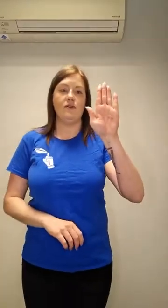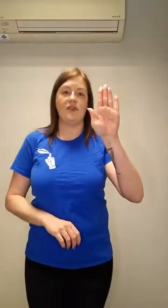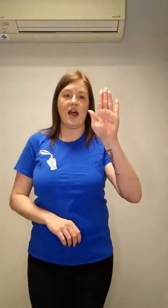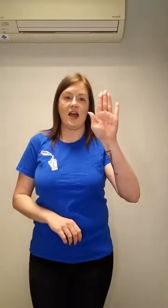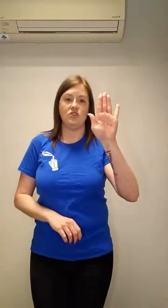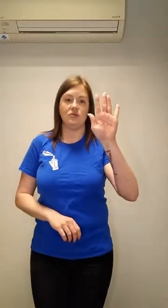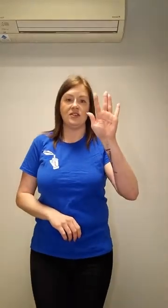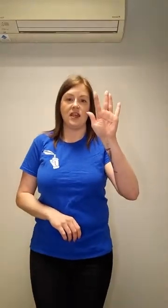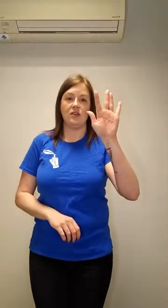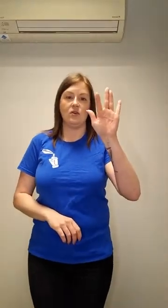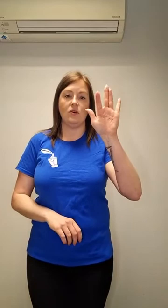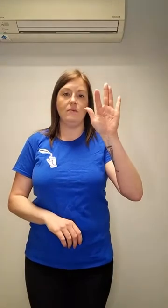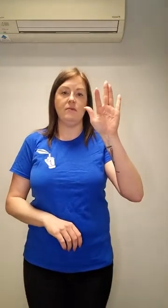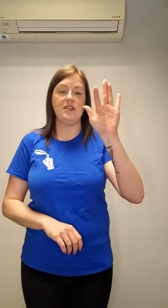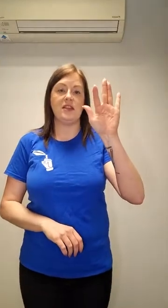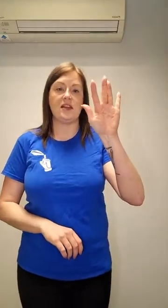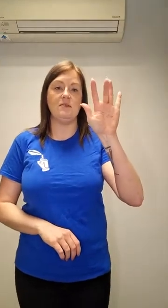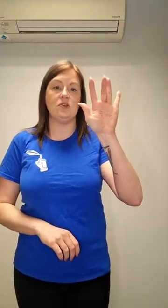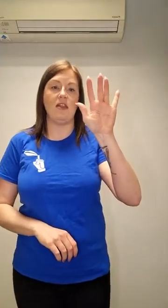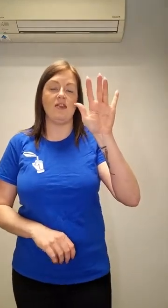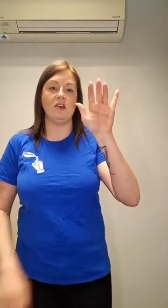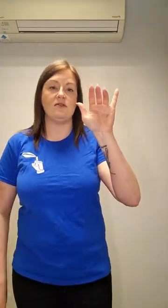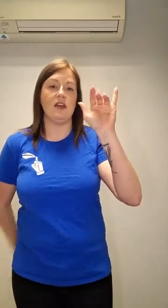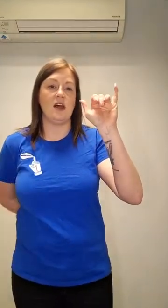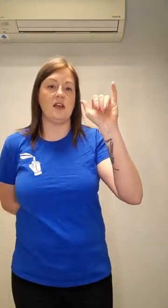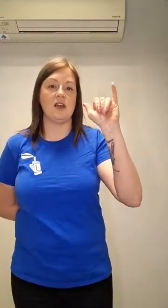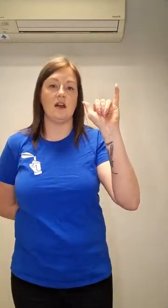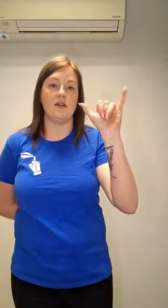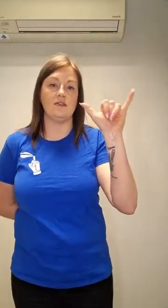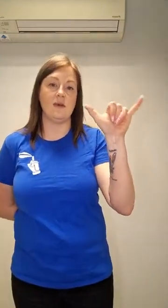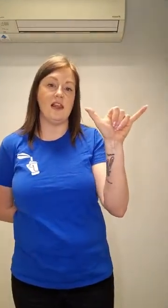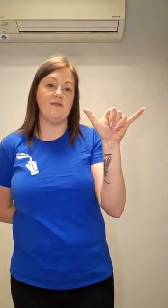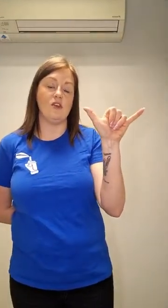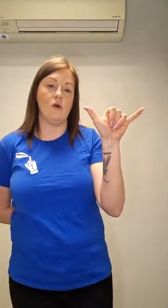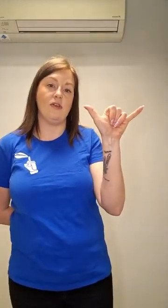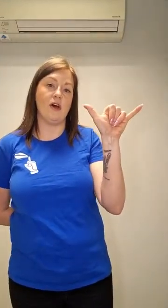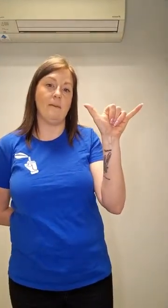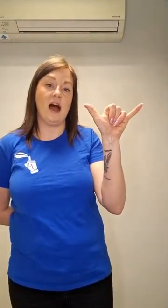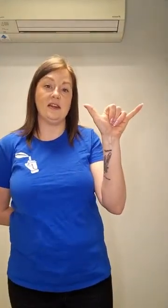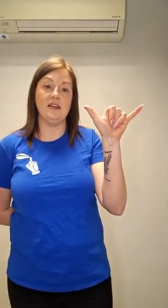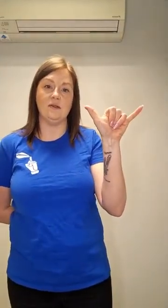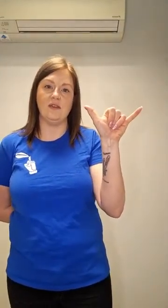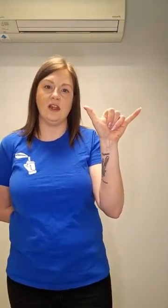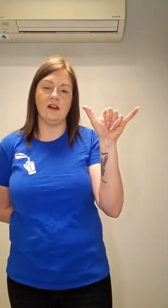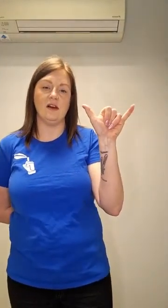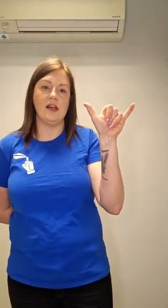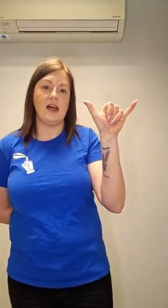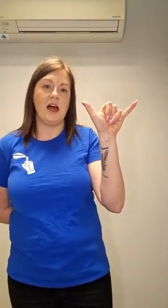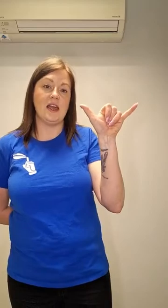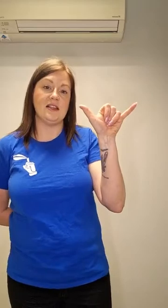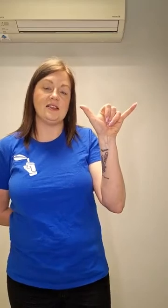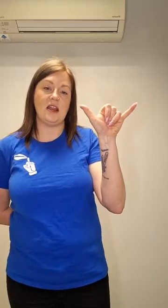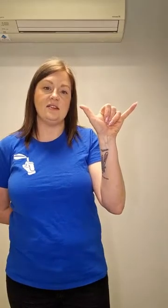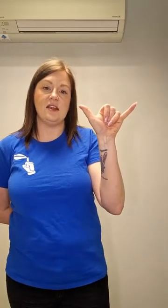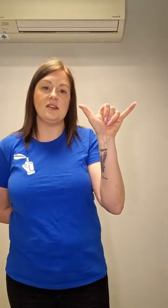flat hand, you want to take your index, middle and 3rd finger and tuck those away, leaving your thumb and little finger extended